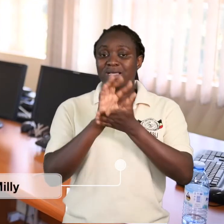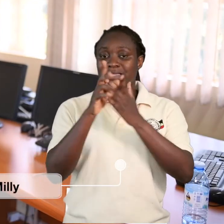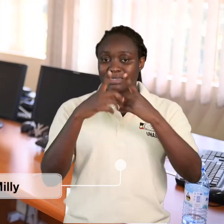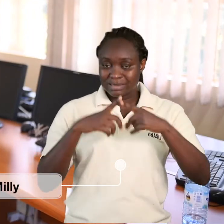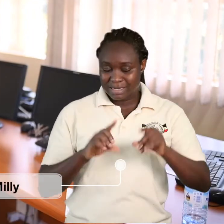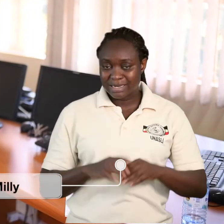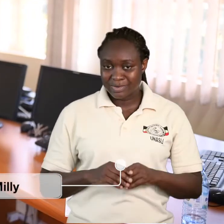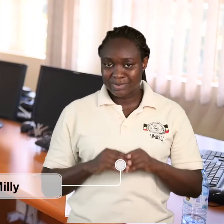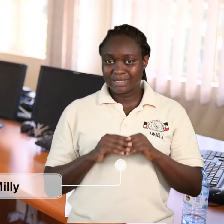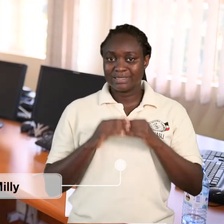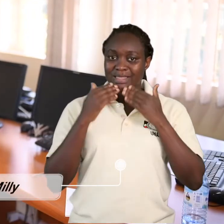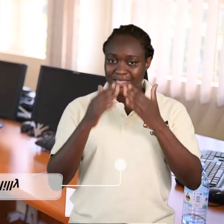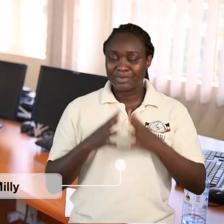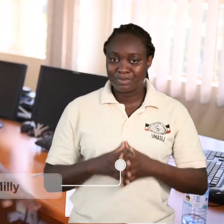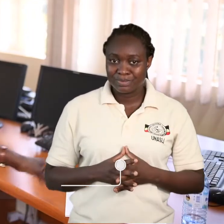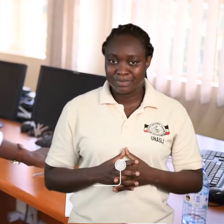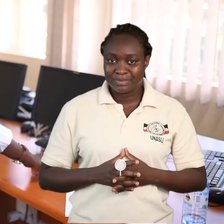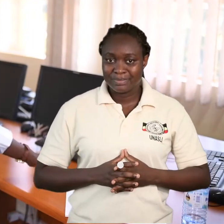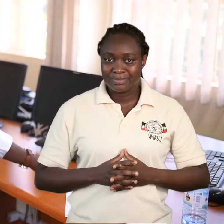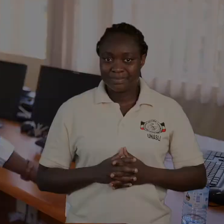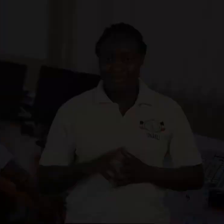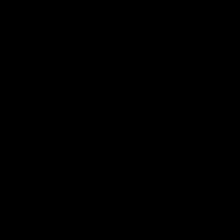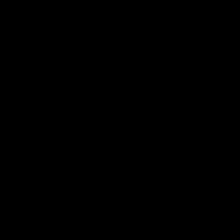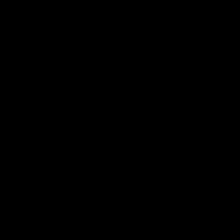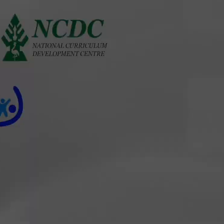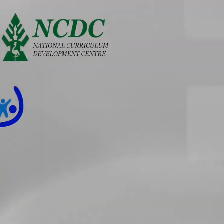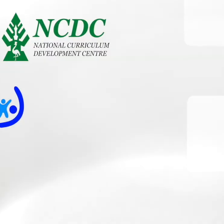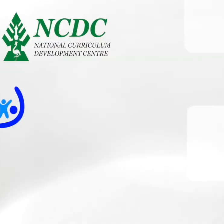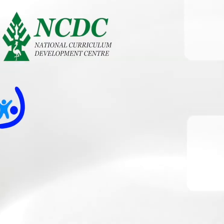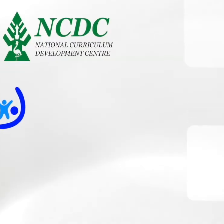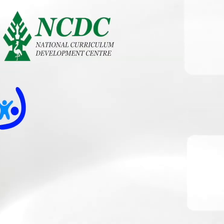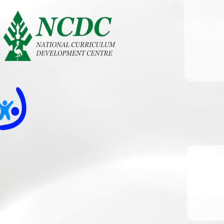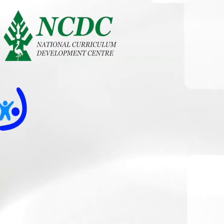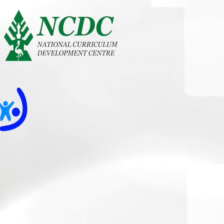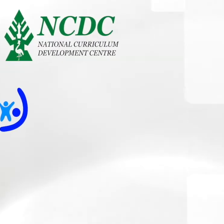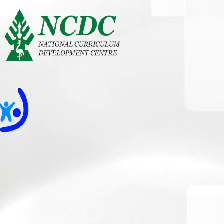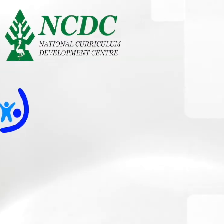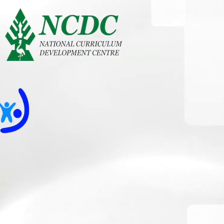Thank you. Goodbye.